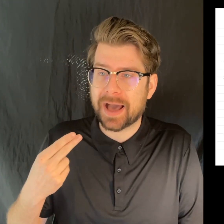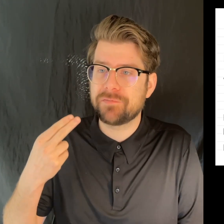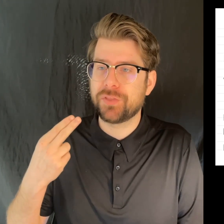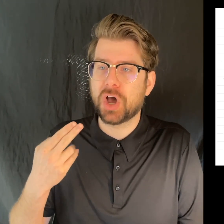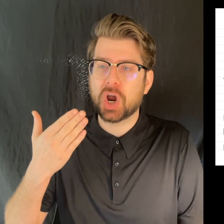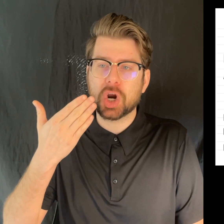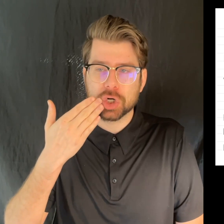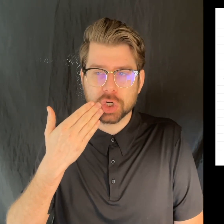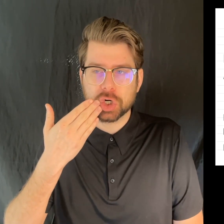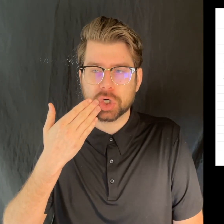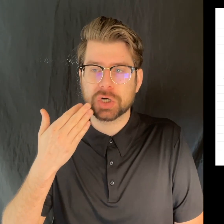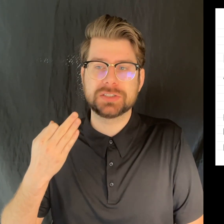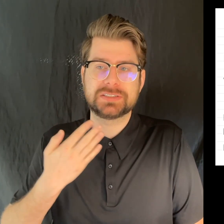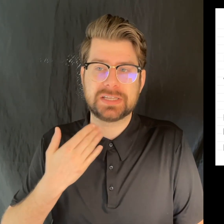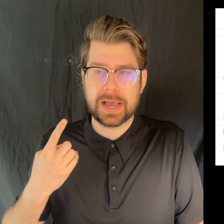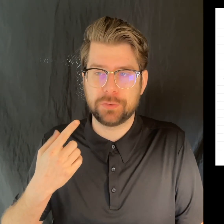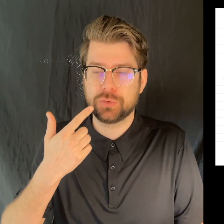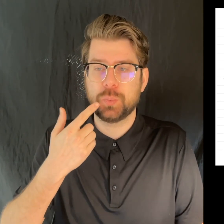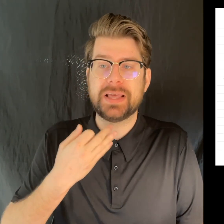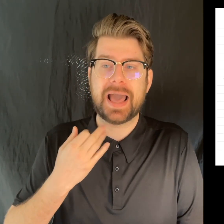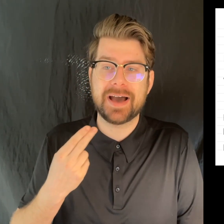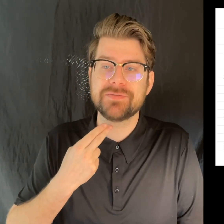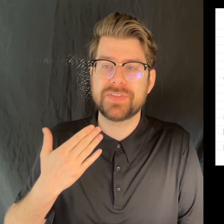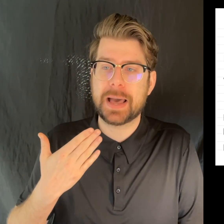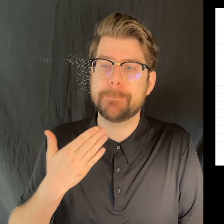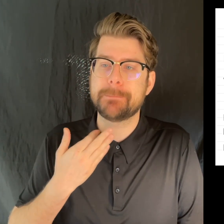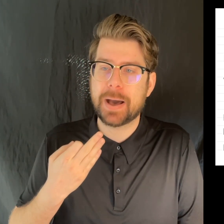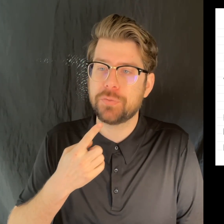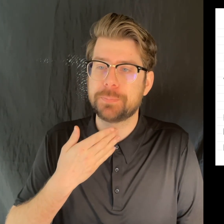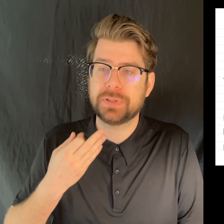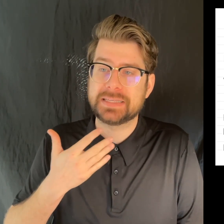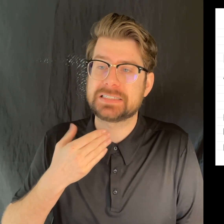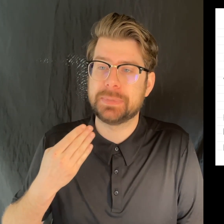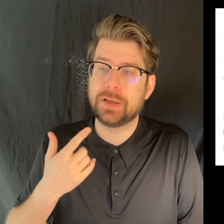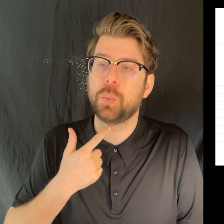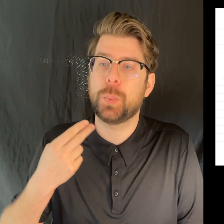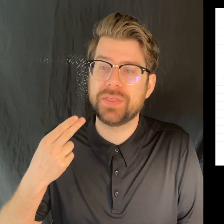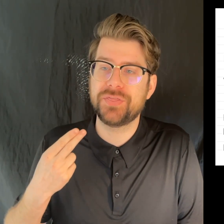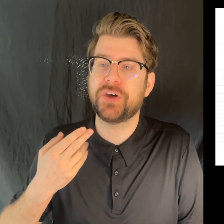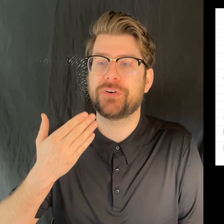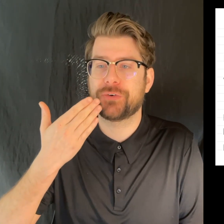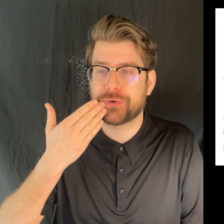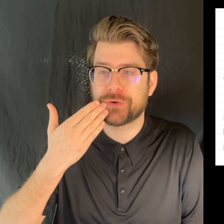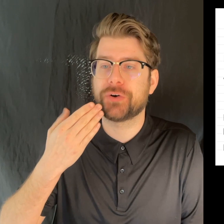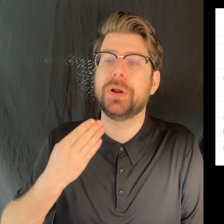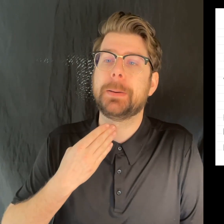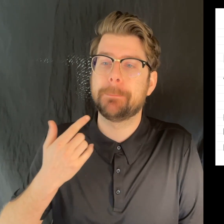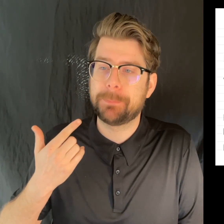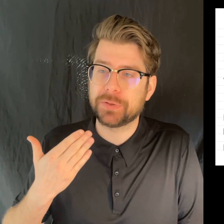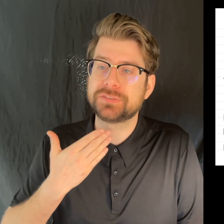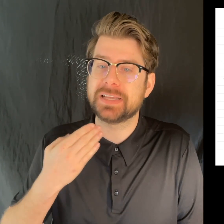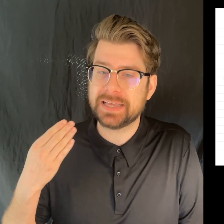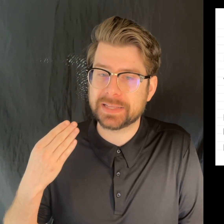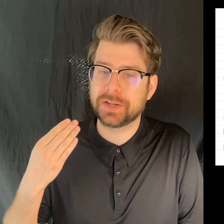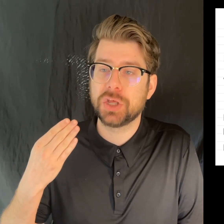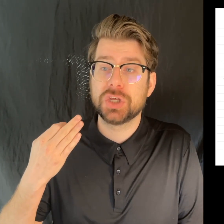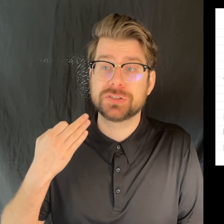have the sound. We have that mouth placement with the built in.